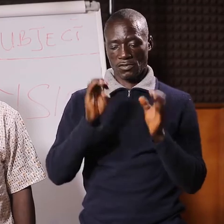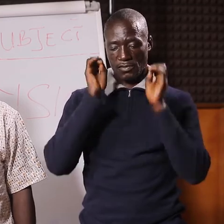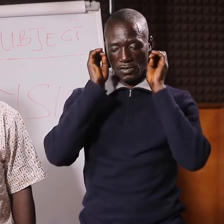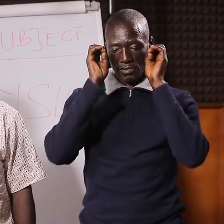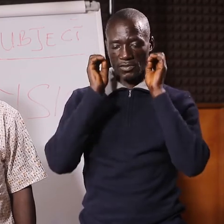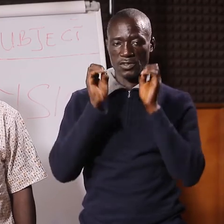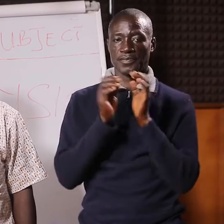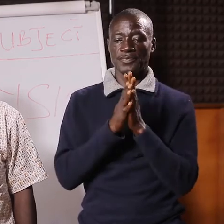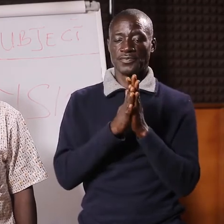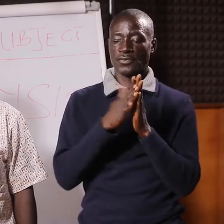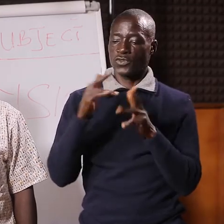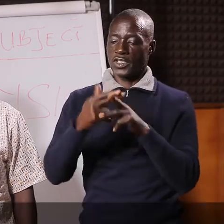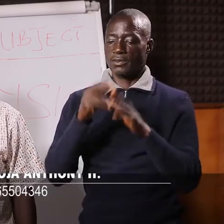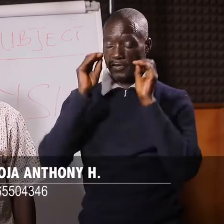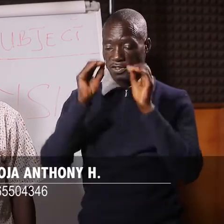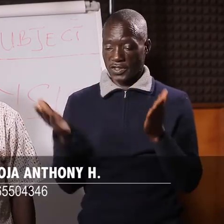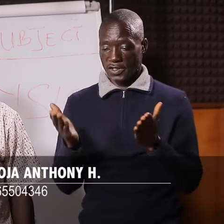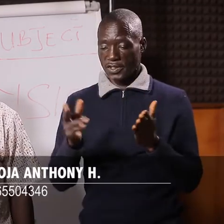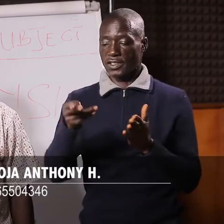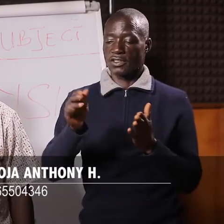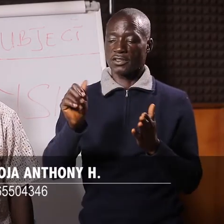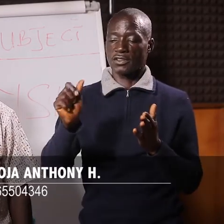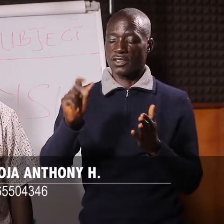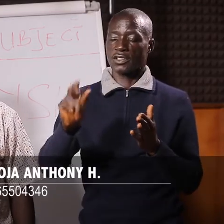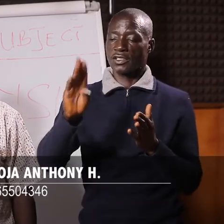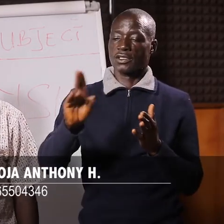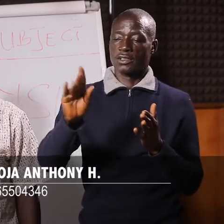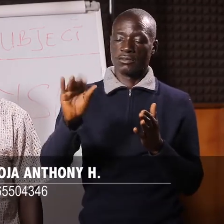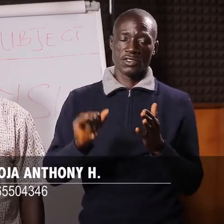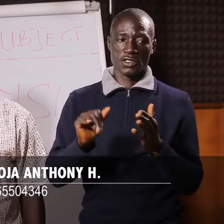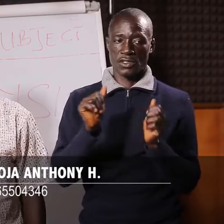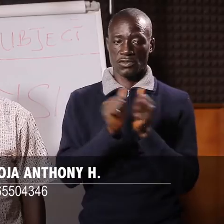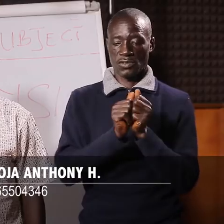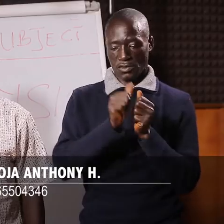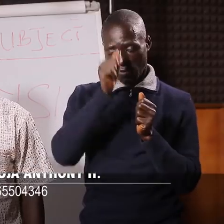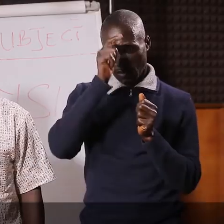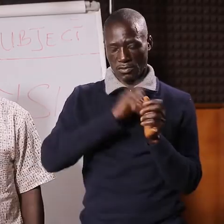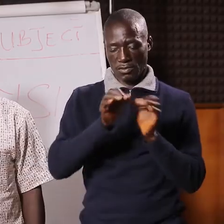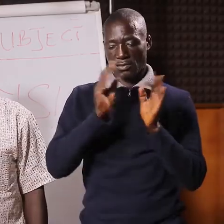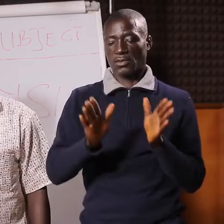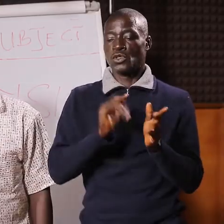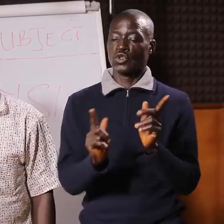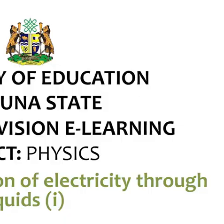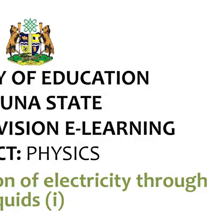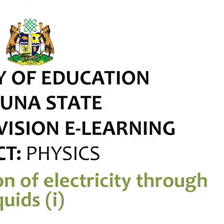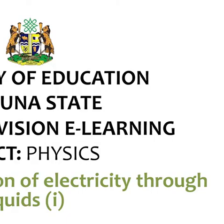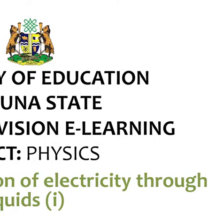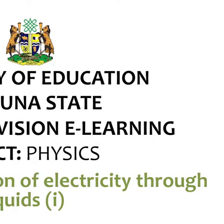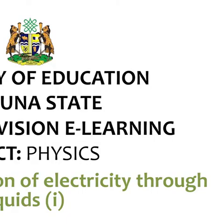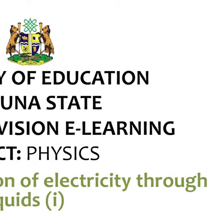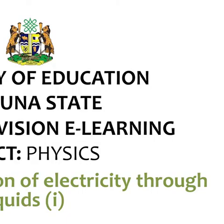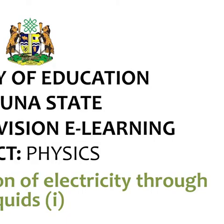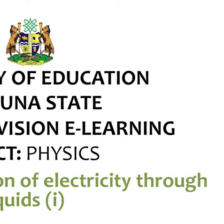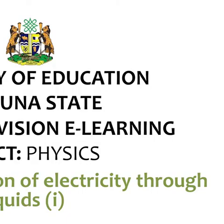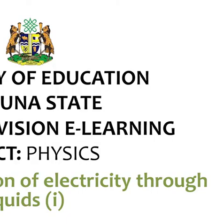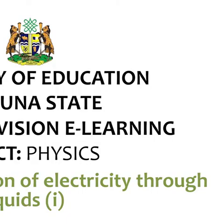Education. My name is Hassan Buki. Today we shall be considering the topic conduction